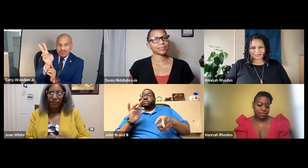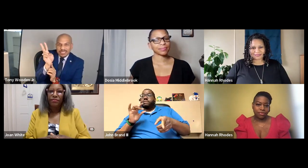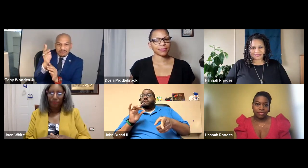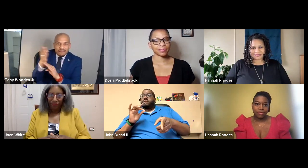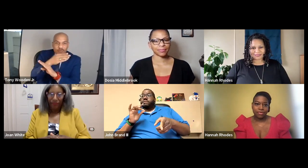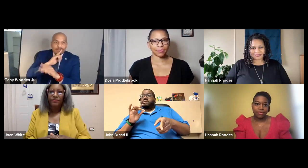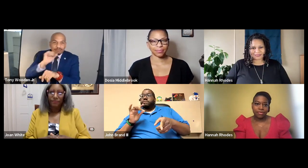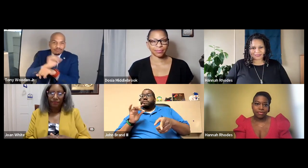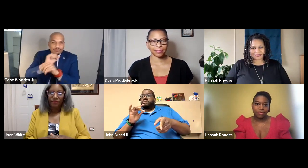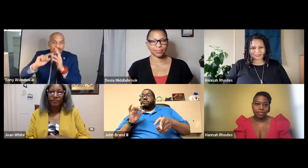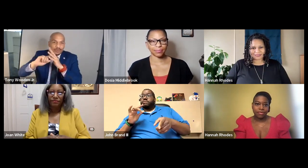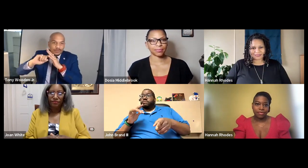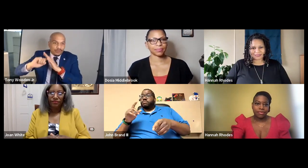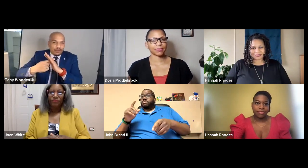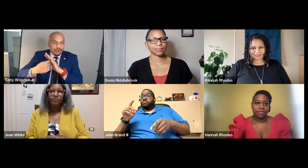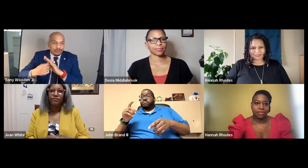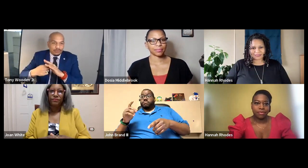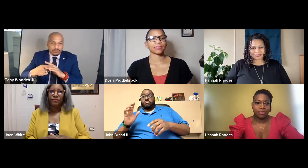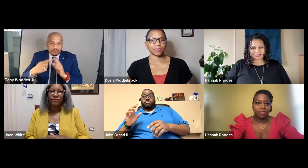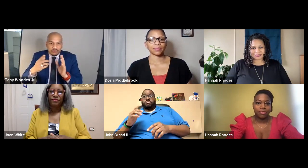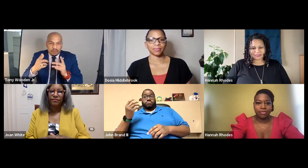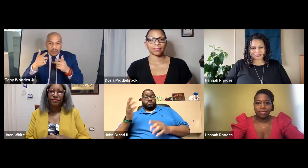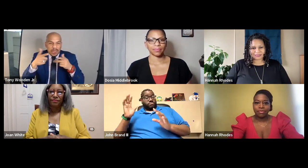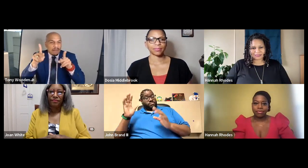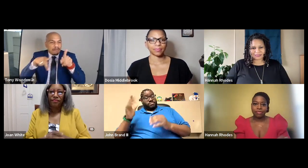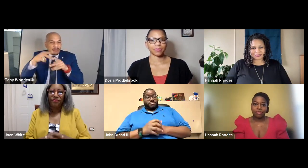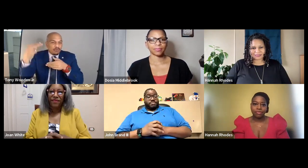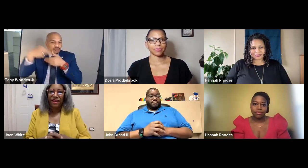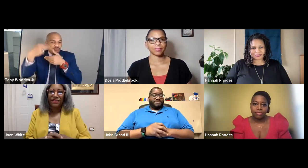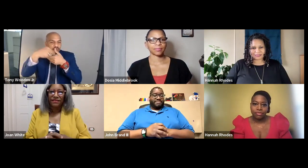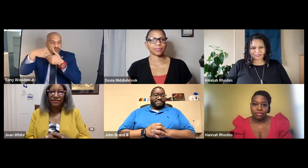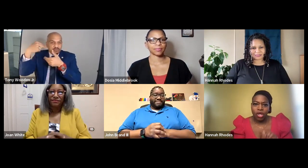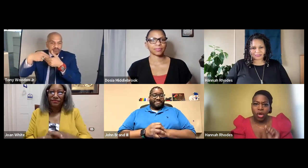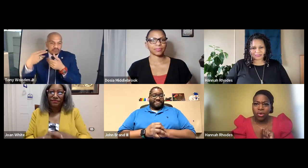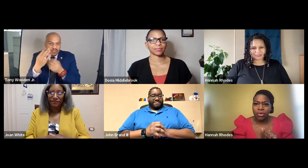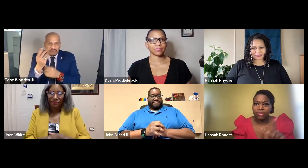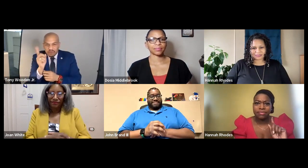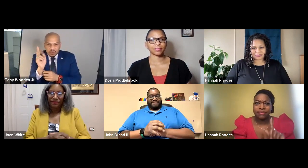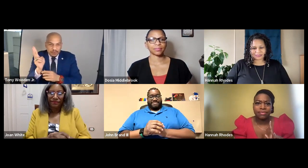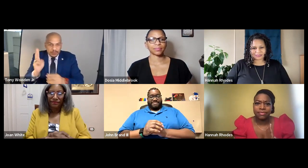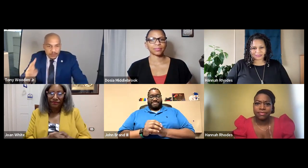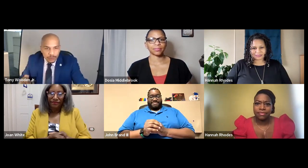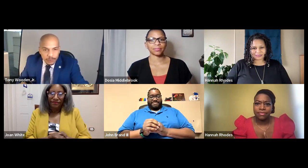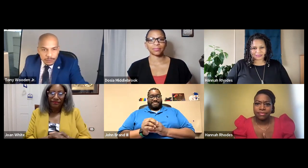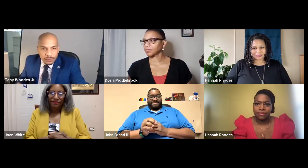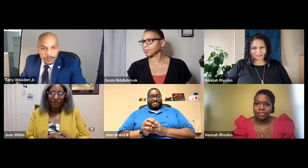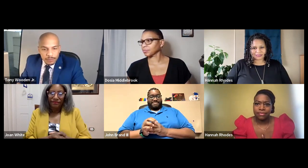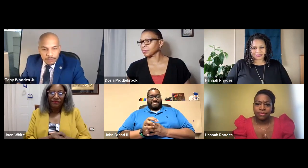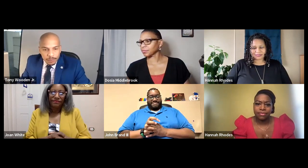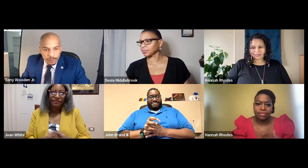We're going to wait either 1 or 2 minutes before actually starting and kicking this off. We'll let people join in and connect. So in